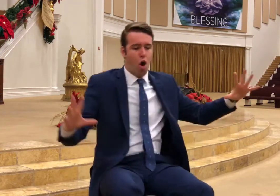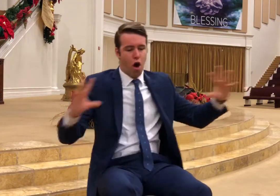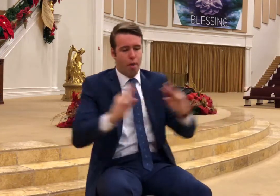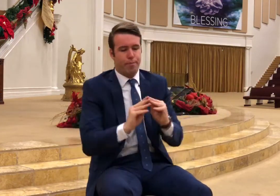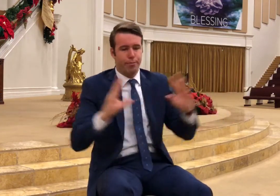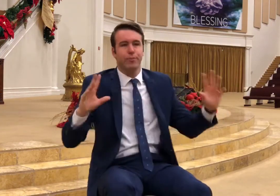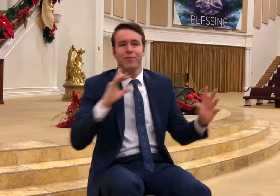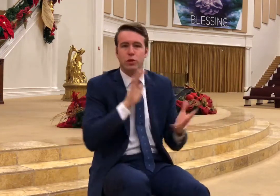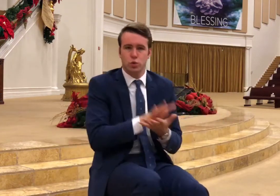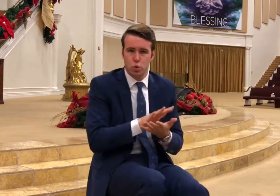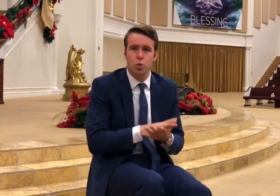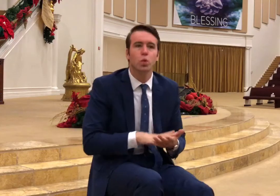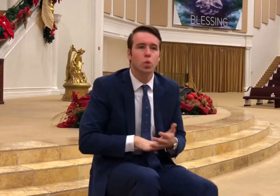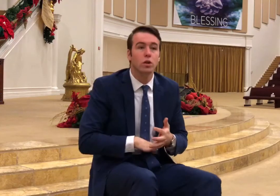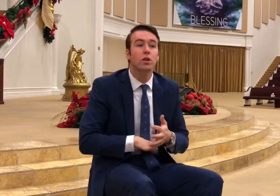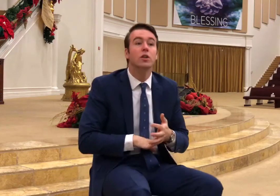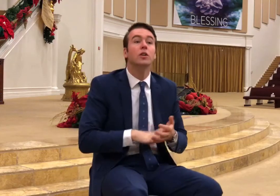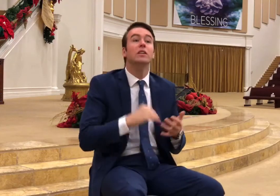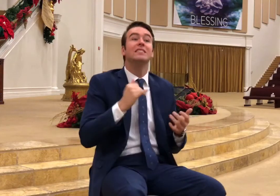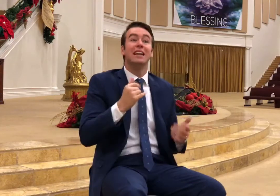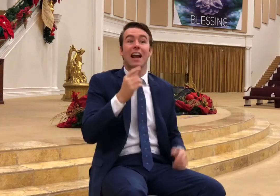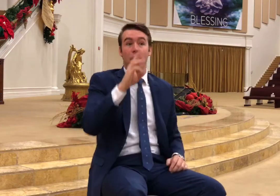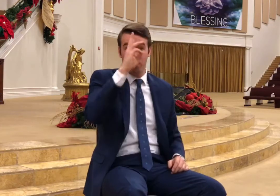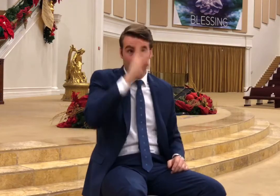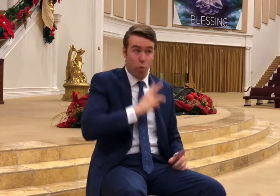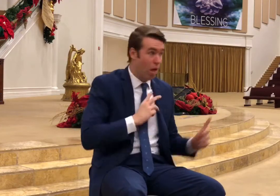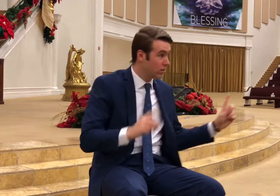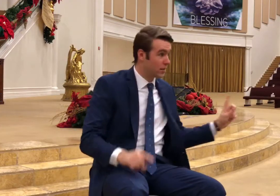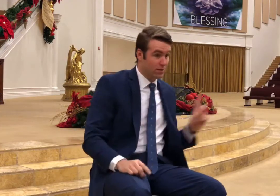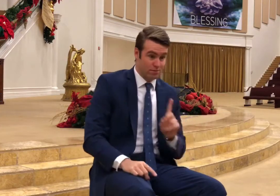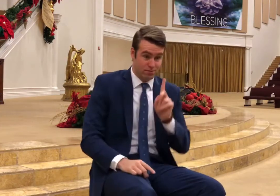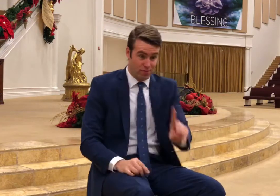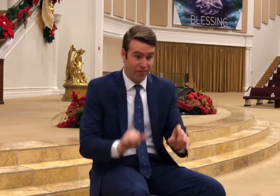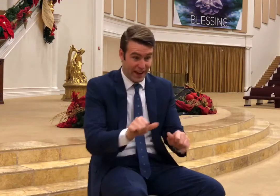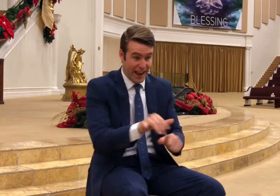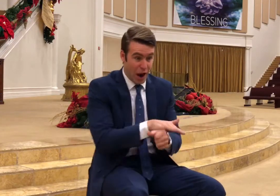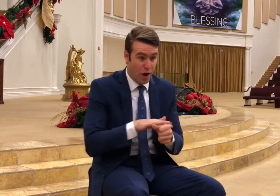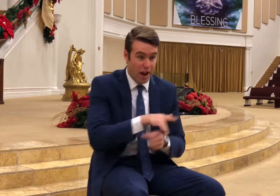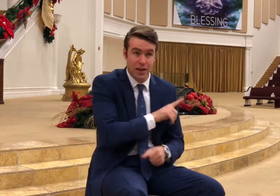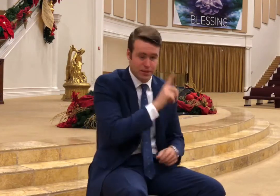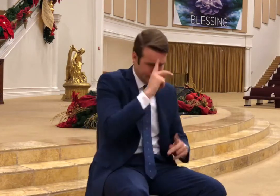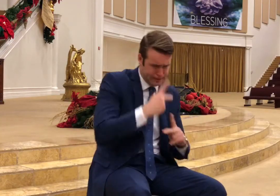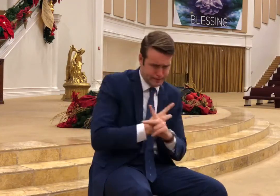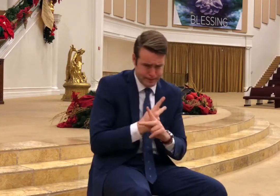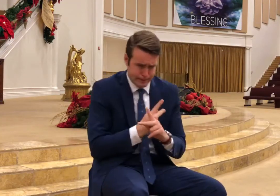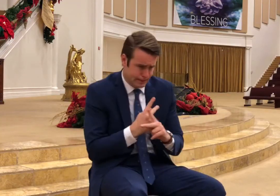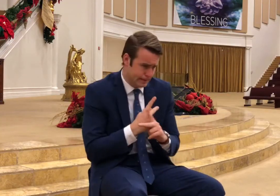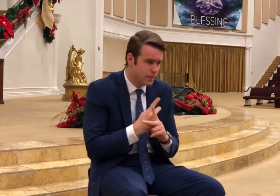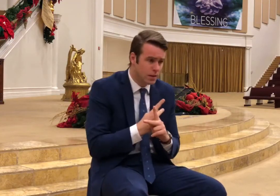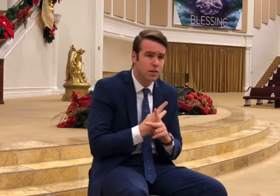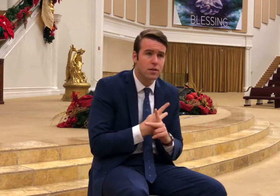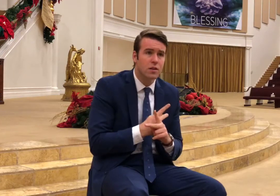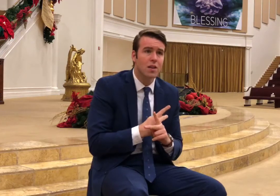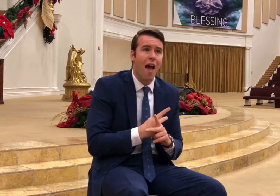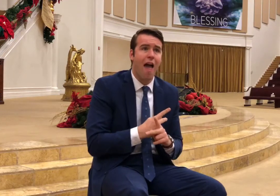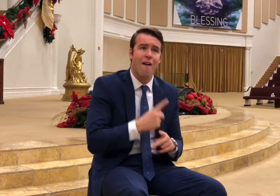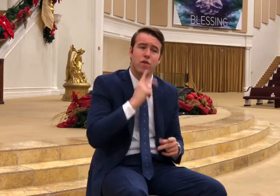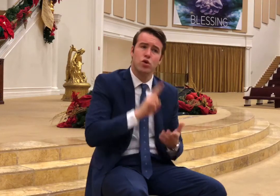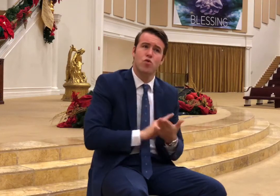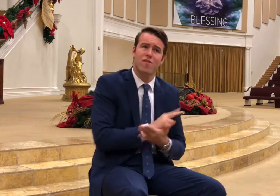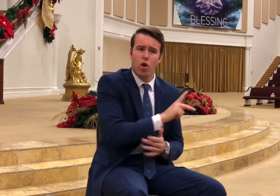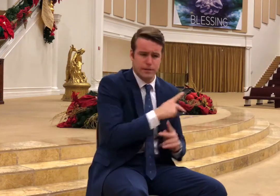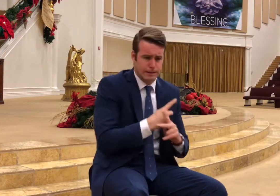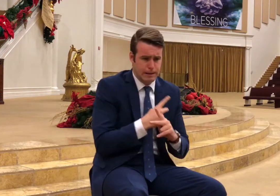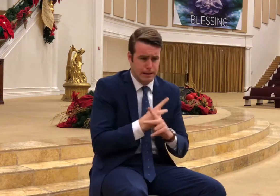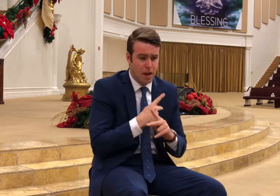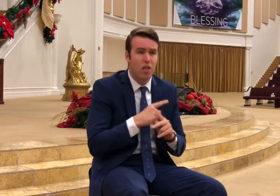go to school. So now, when you drop Dr. Wilson into a place like that, and his brain starts working, and you got an open door for university, and